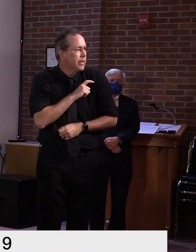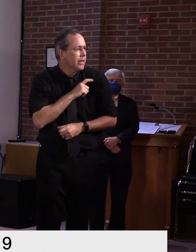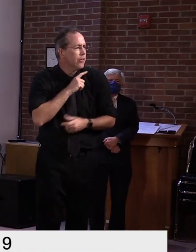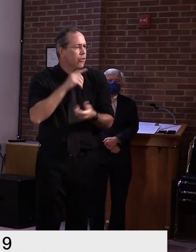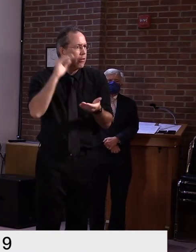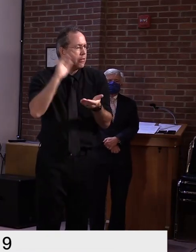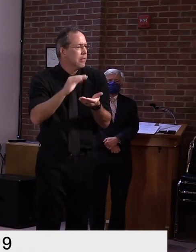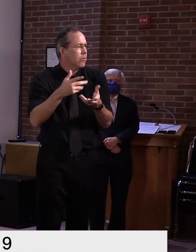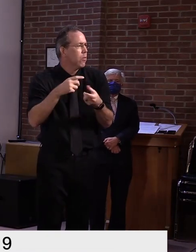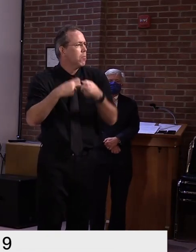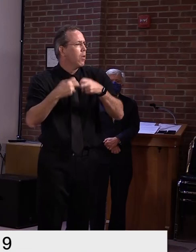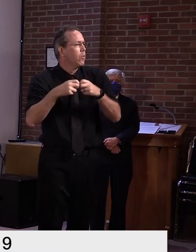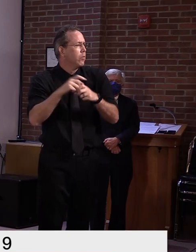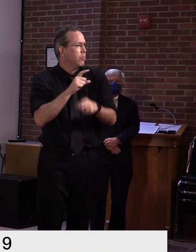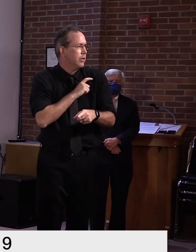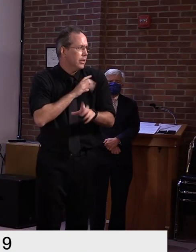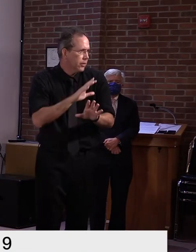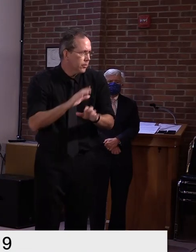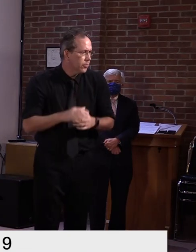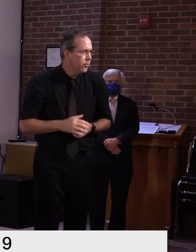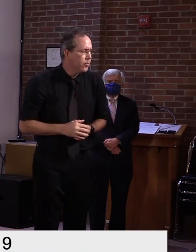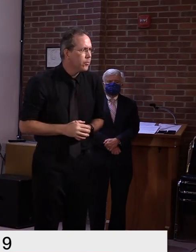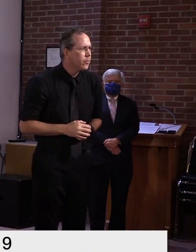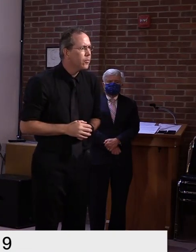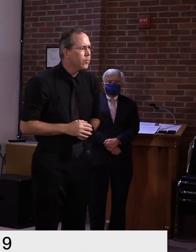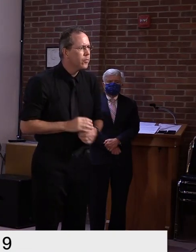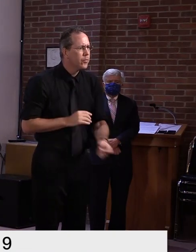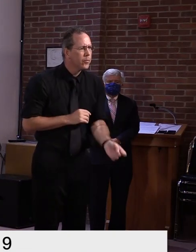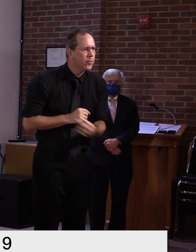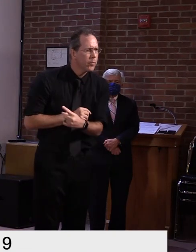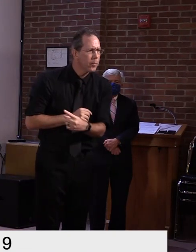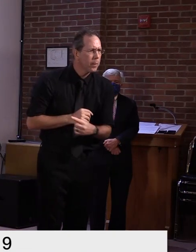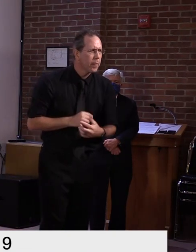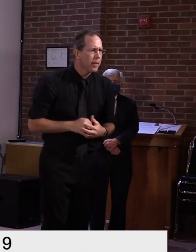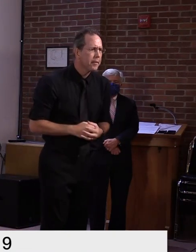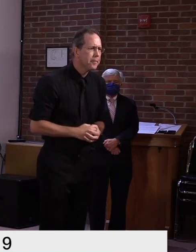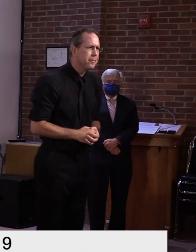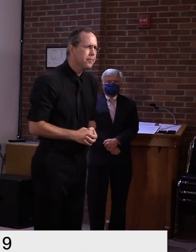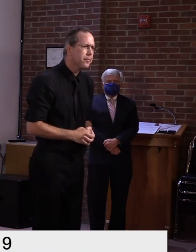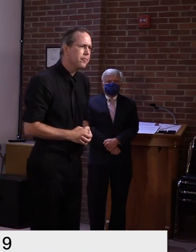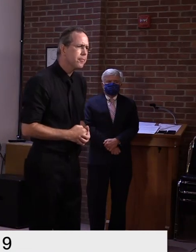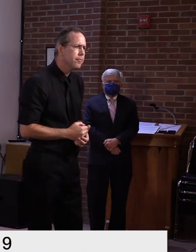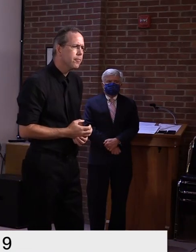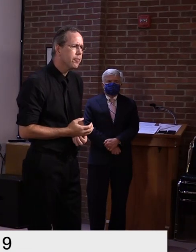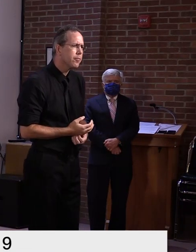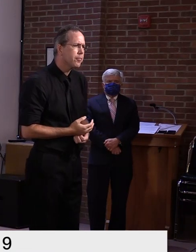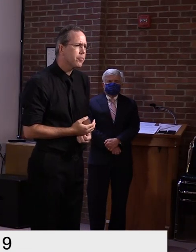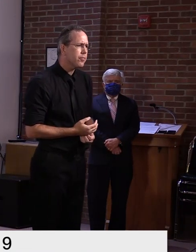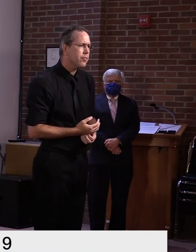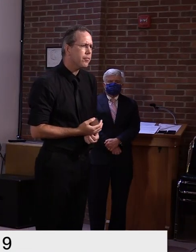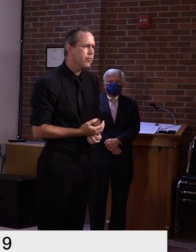I got the impression, Governor, from a lot of community members, they're not blaming this on the people that were